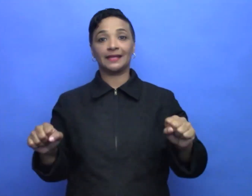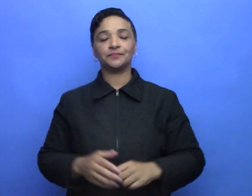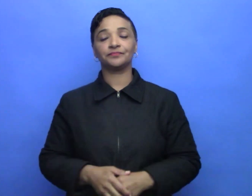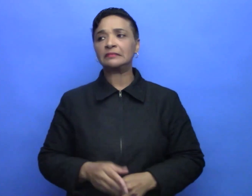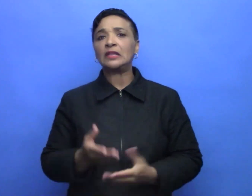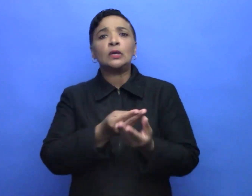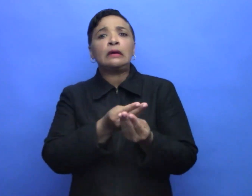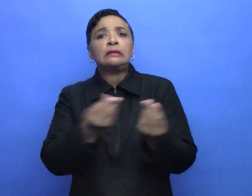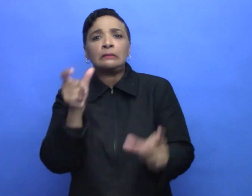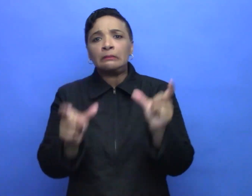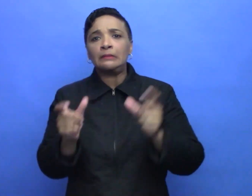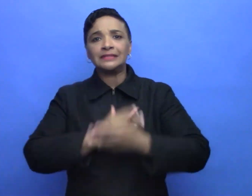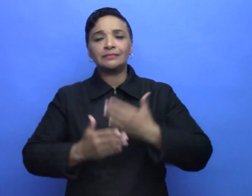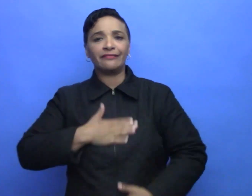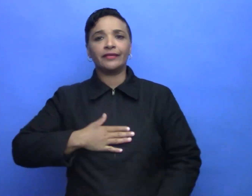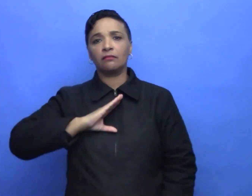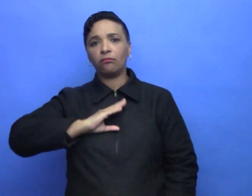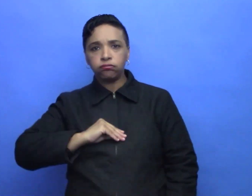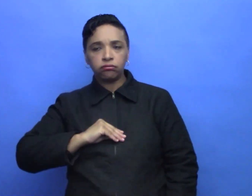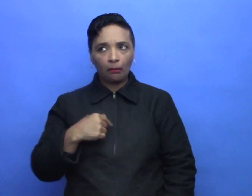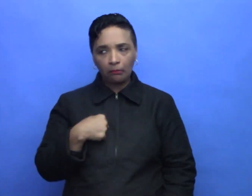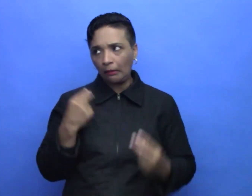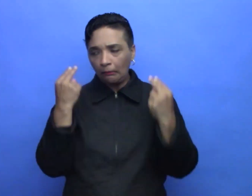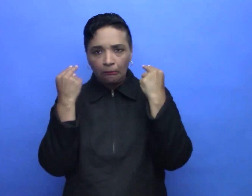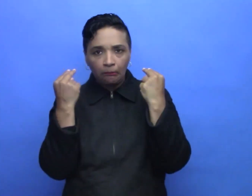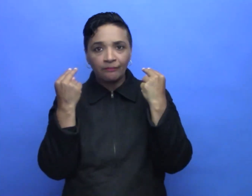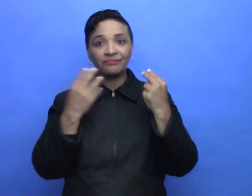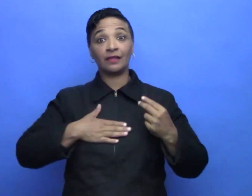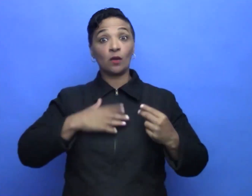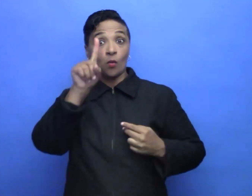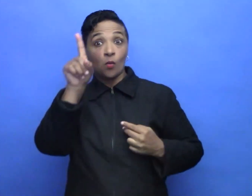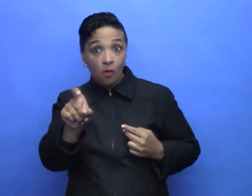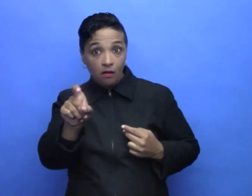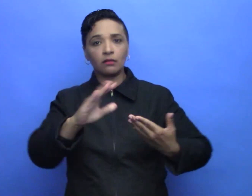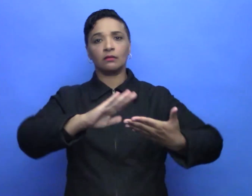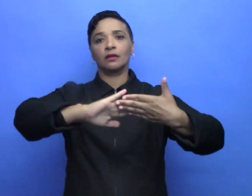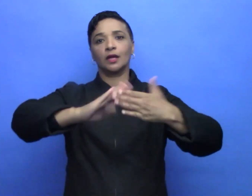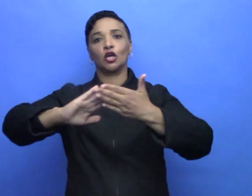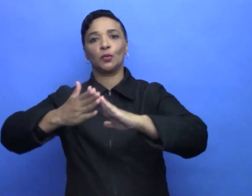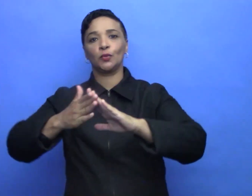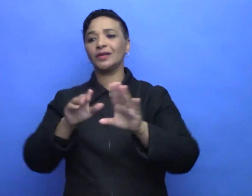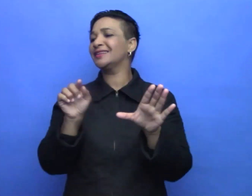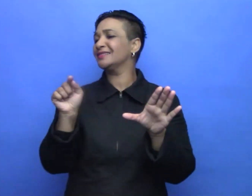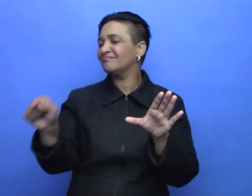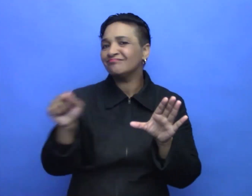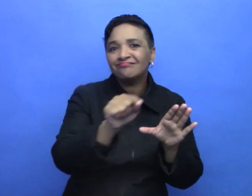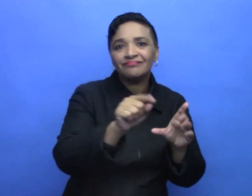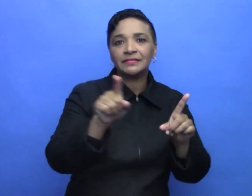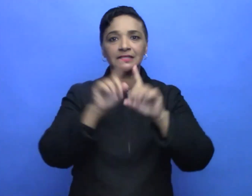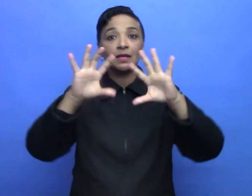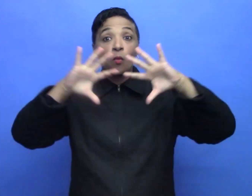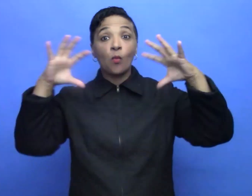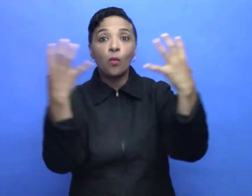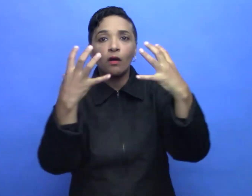with disabilities might have is resulting from the stigma that exists in a lot of countries around the globe,